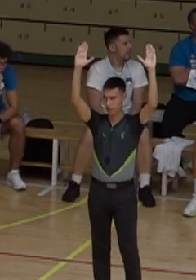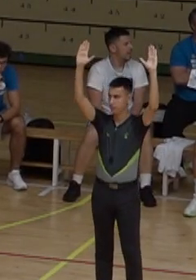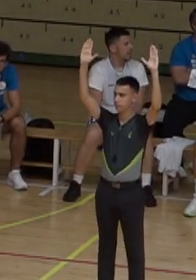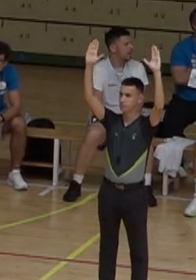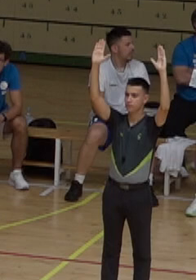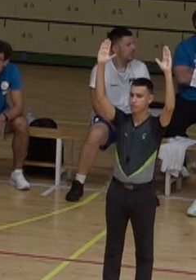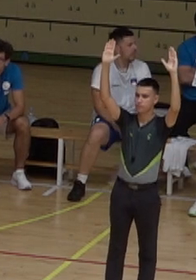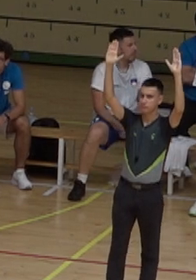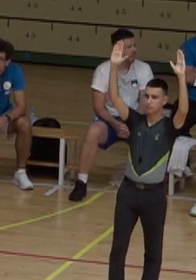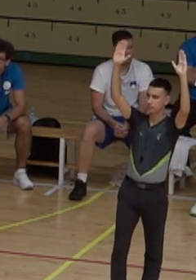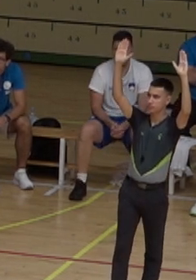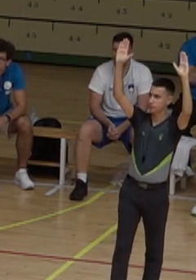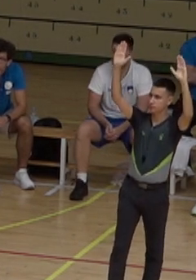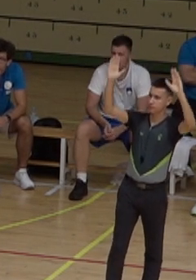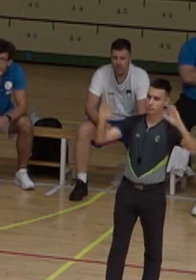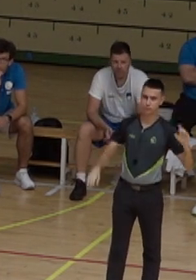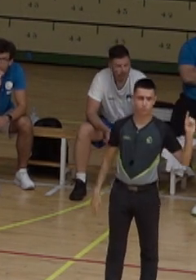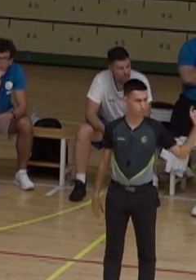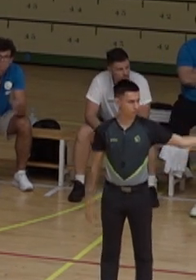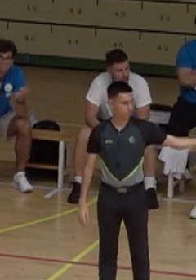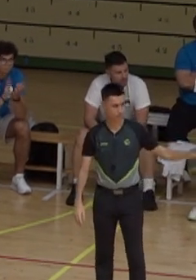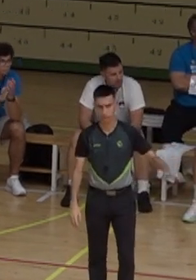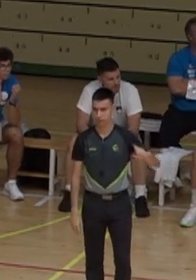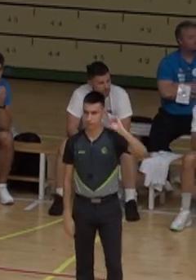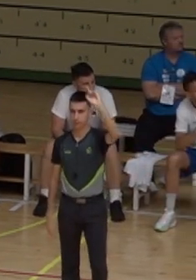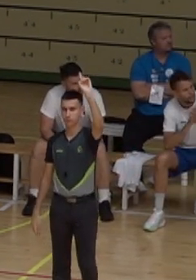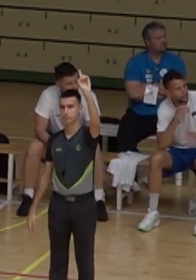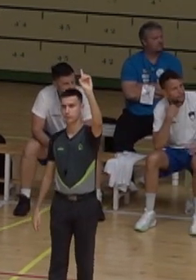I just need to clear my head. I just need to.